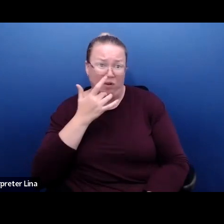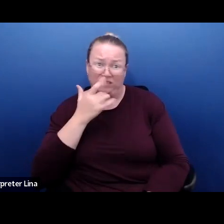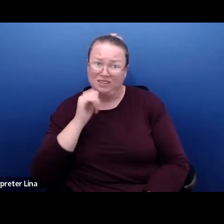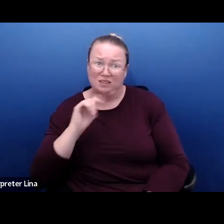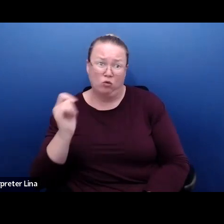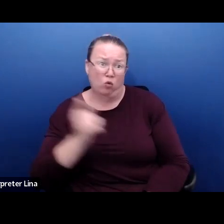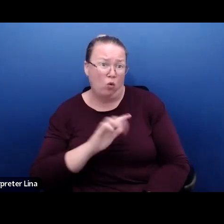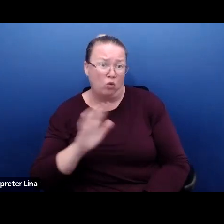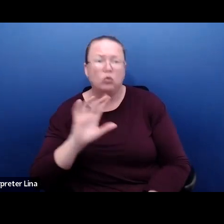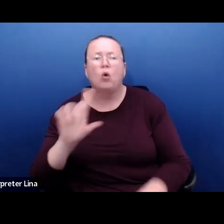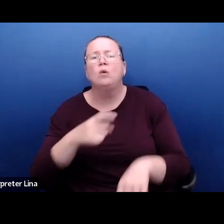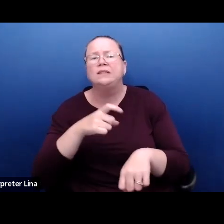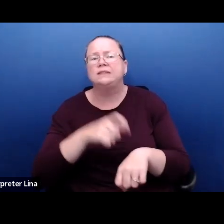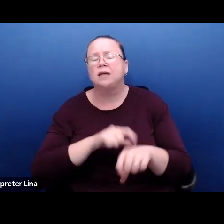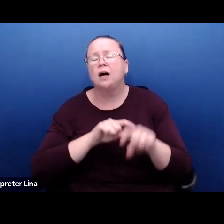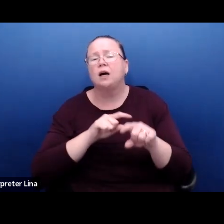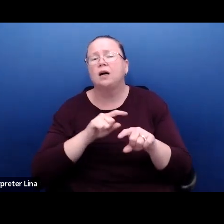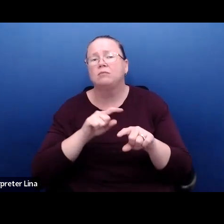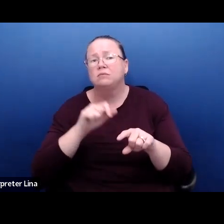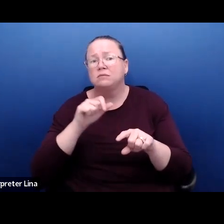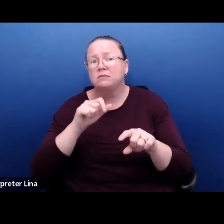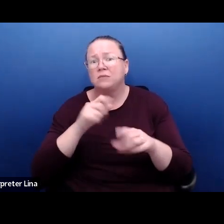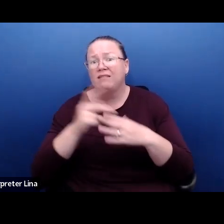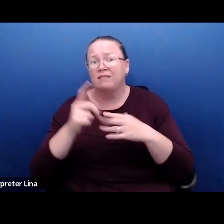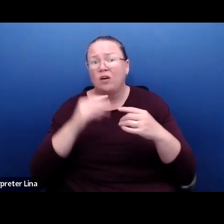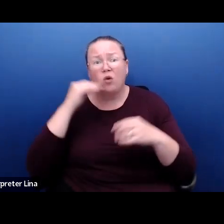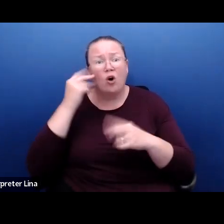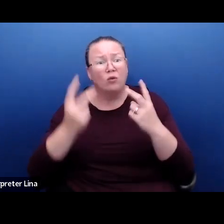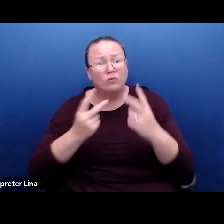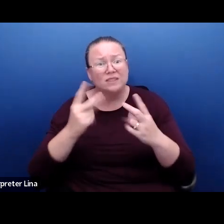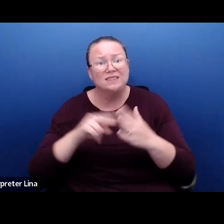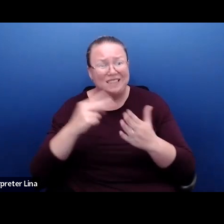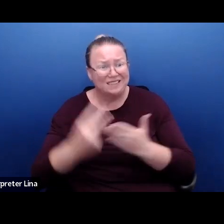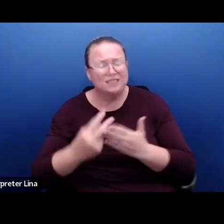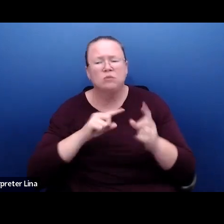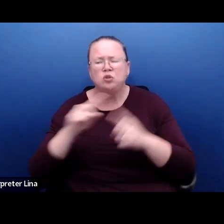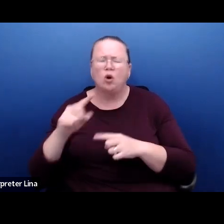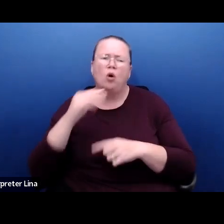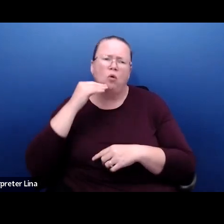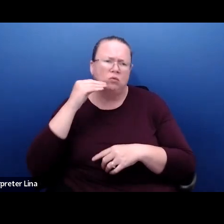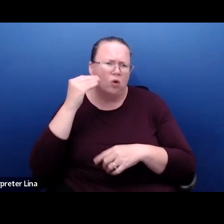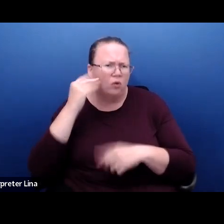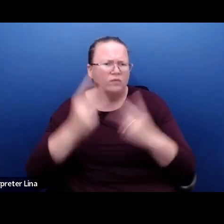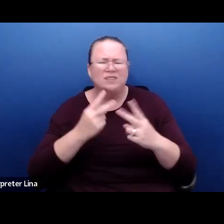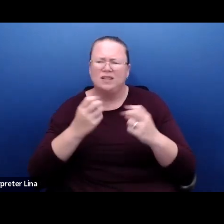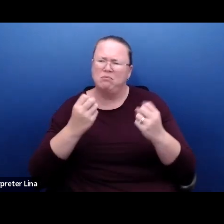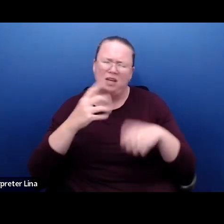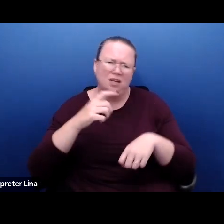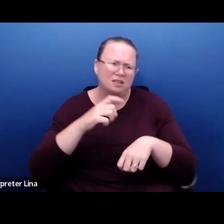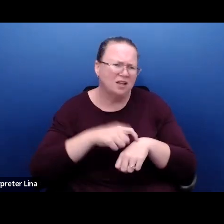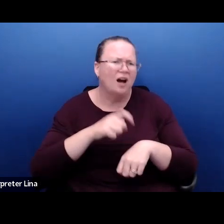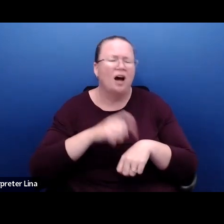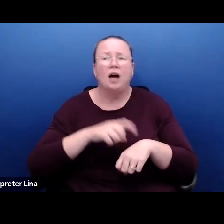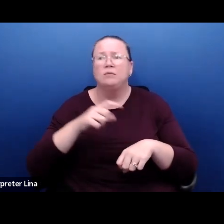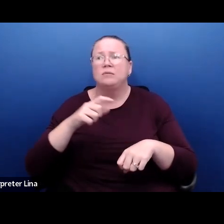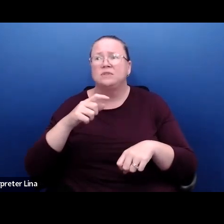The only time I fell on a home visit was leaving a house I'd gone to probably 100 times, but I was leaving the house at dark, so tripped